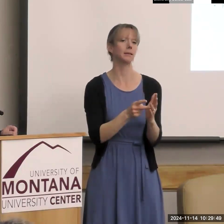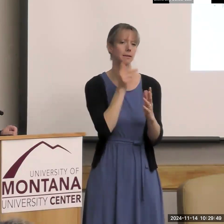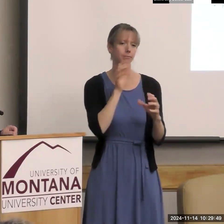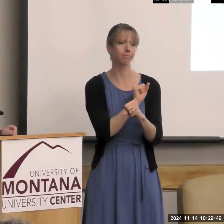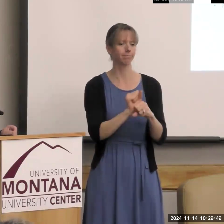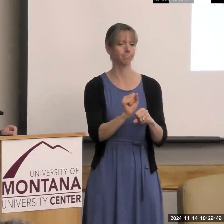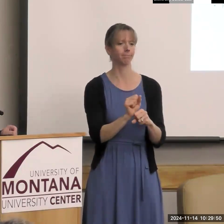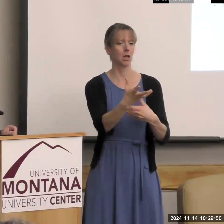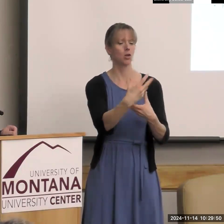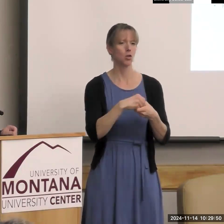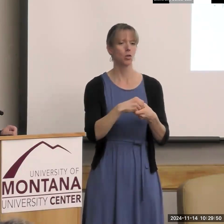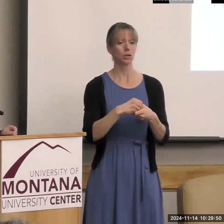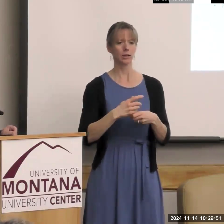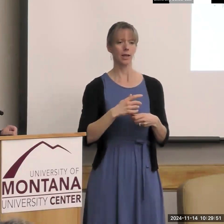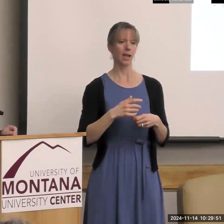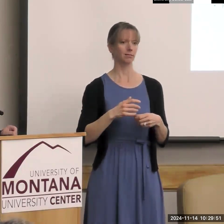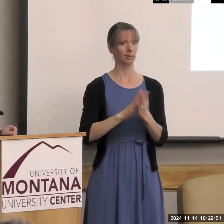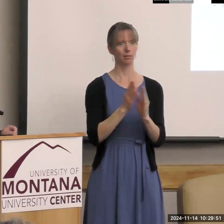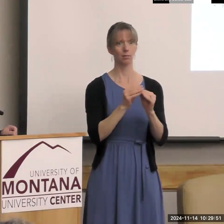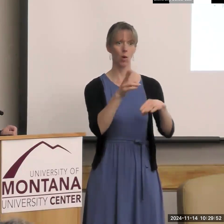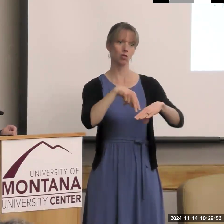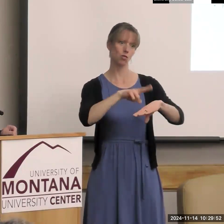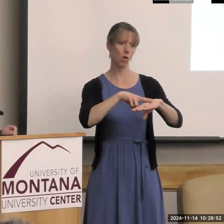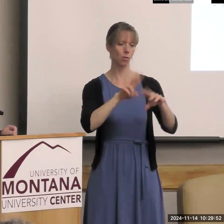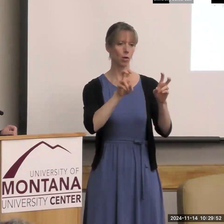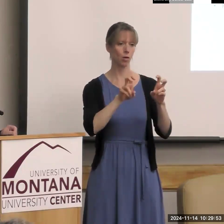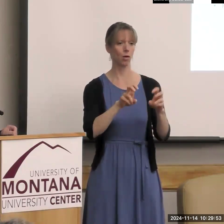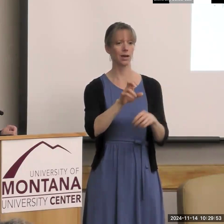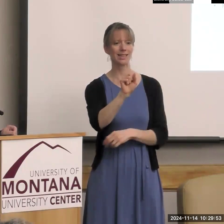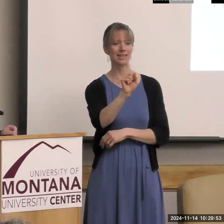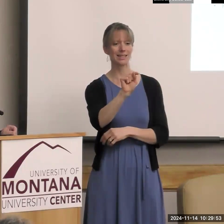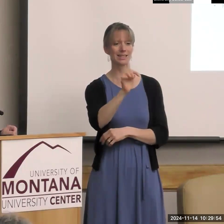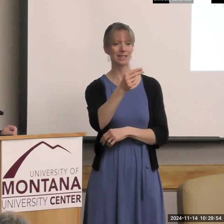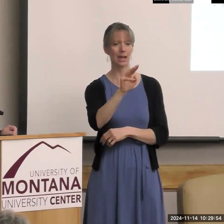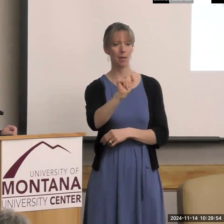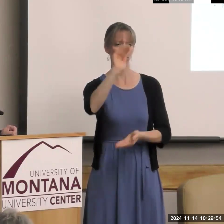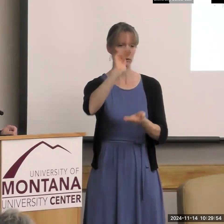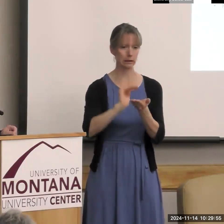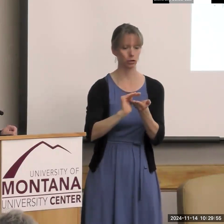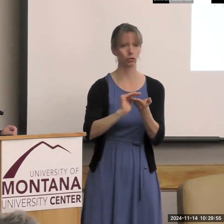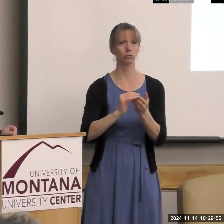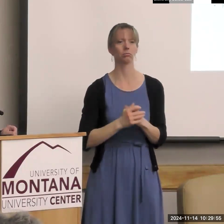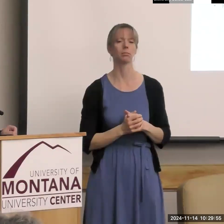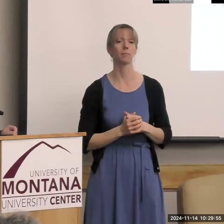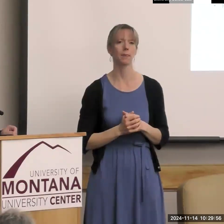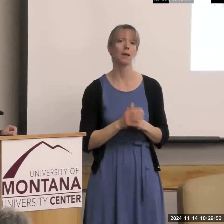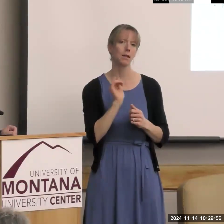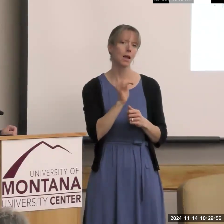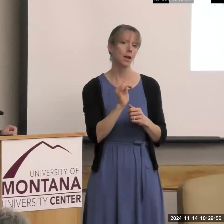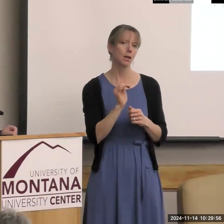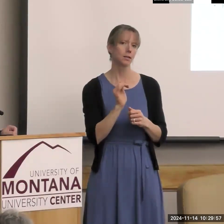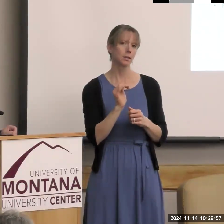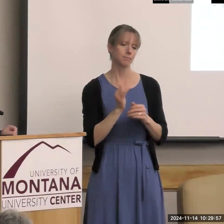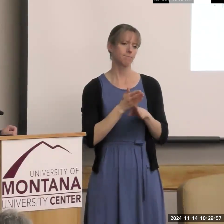and normalization and stigma reduction and all of that. So that's a big piece of what we do.